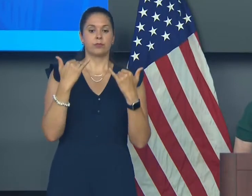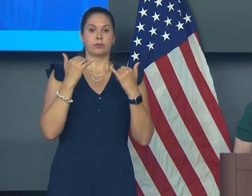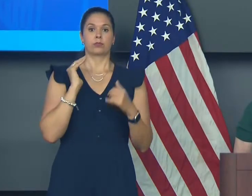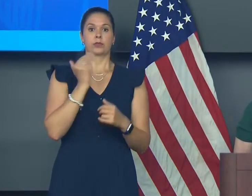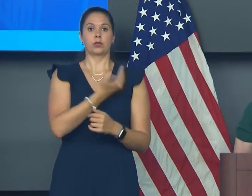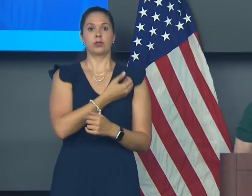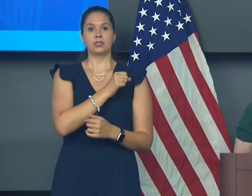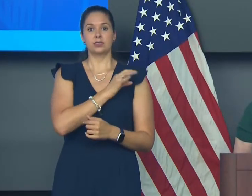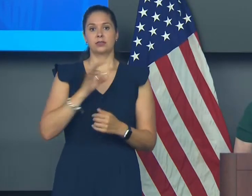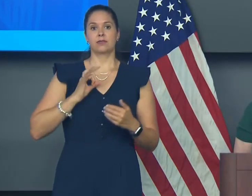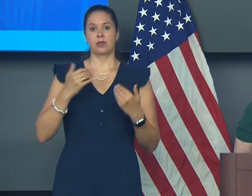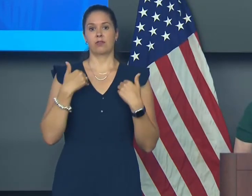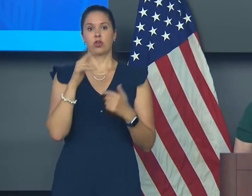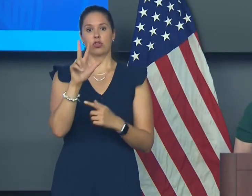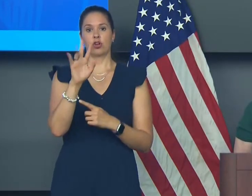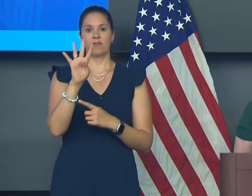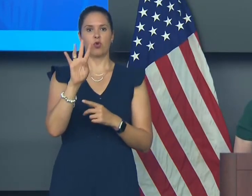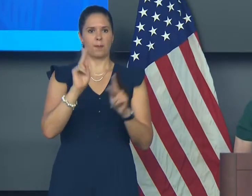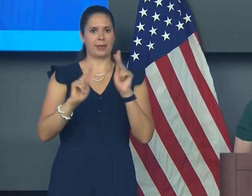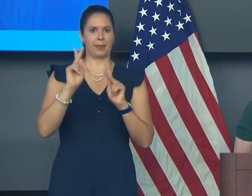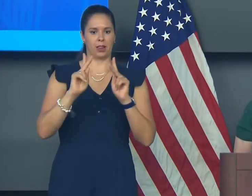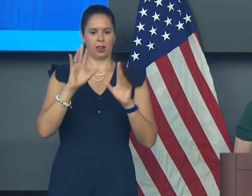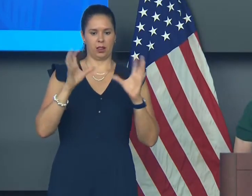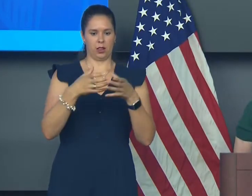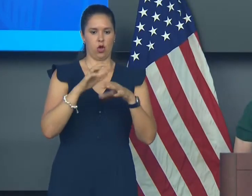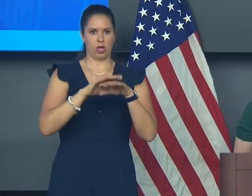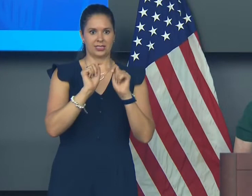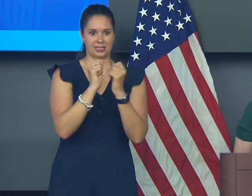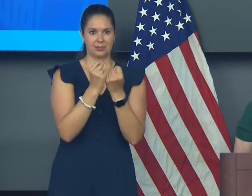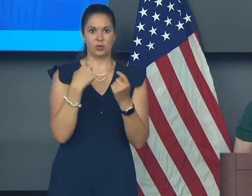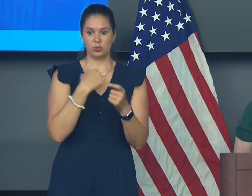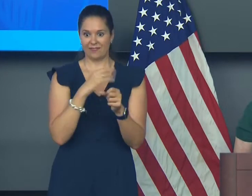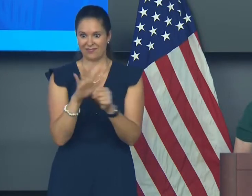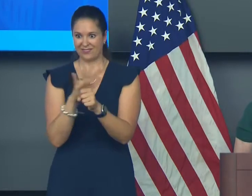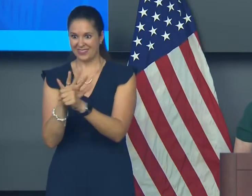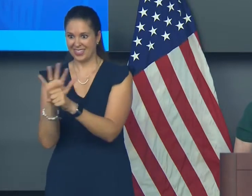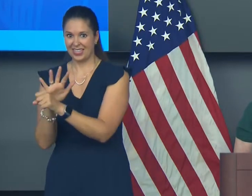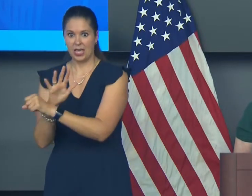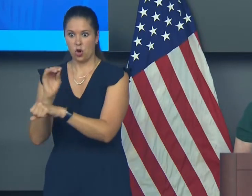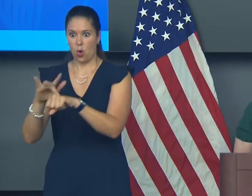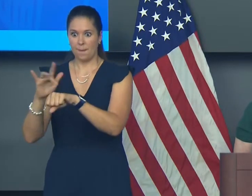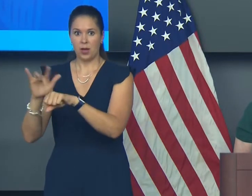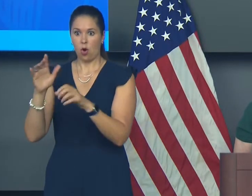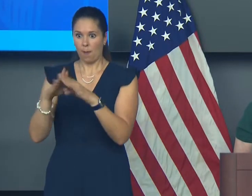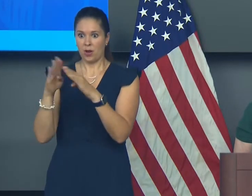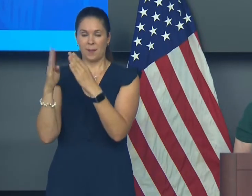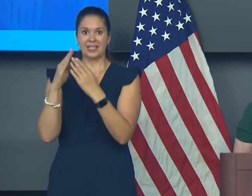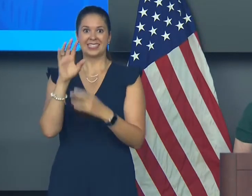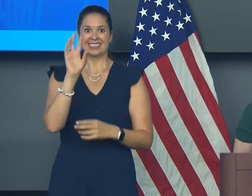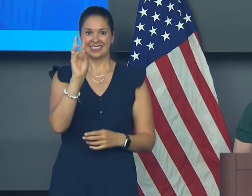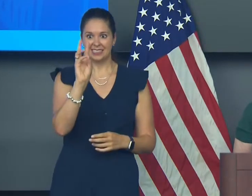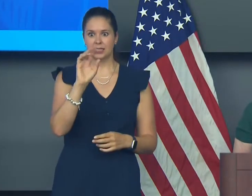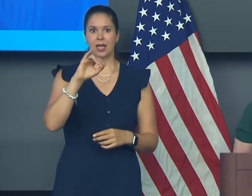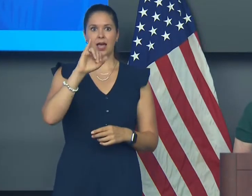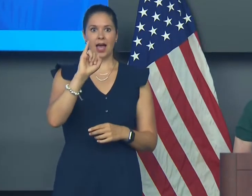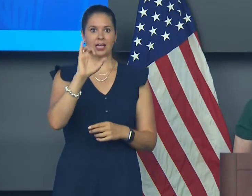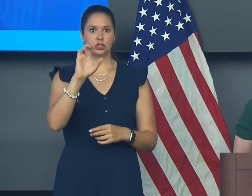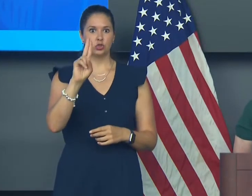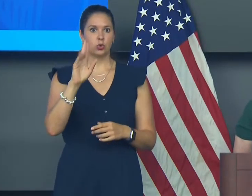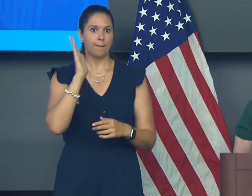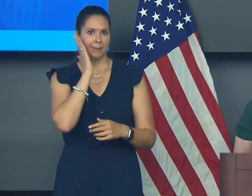our staff, we have a 34-person team, and we have backfilled and opened up 6 ICU